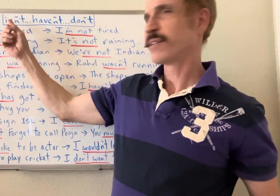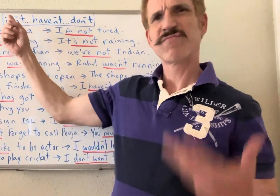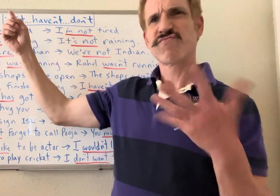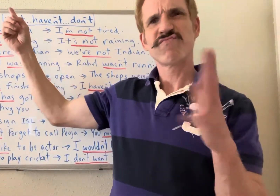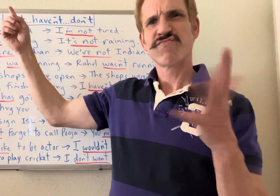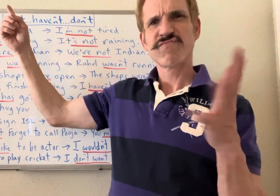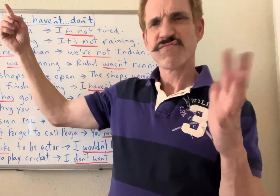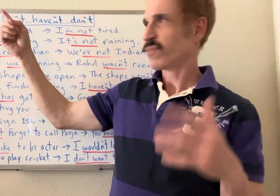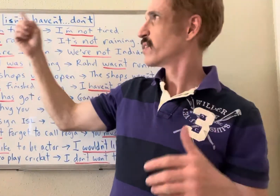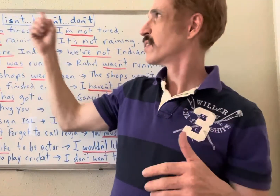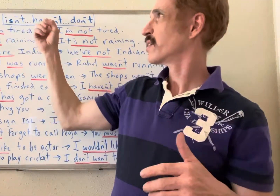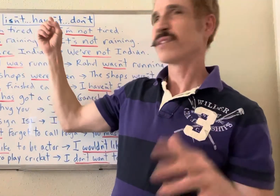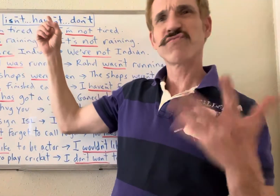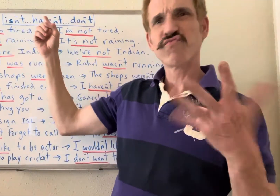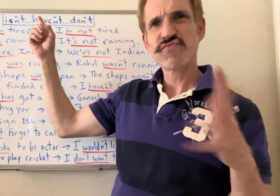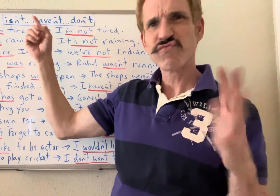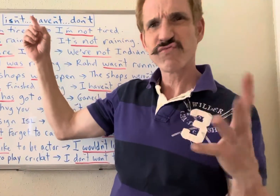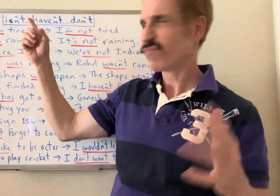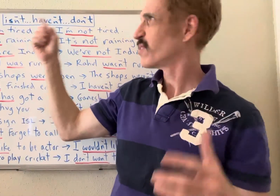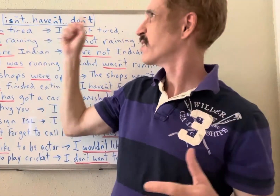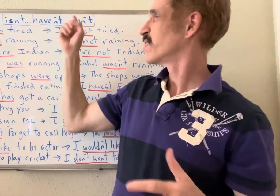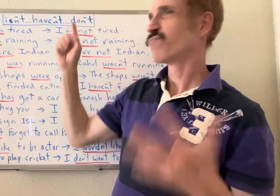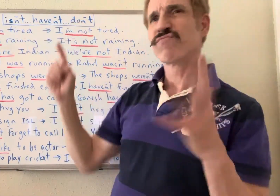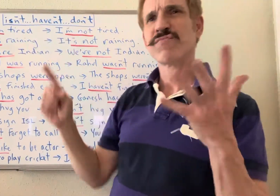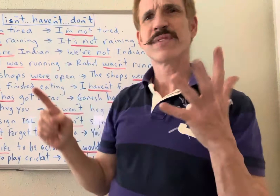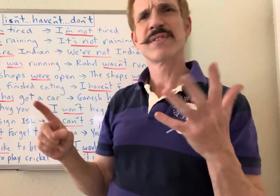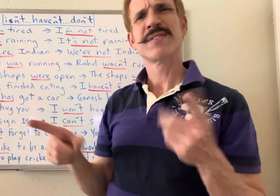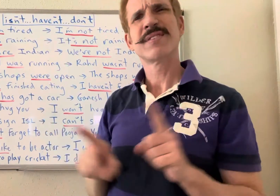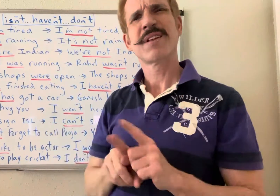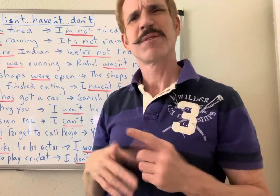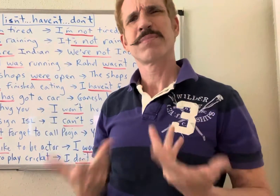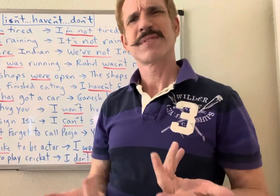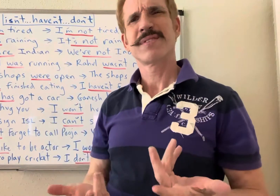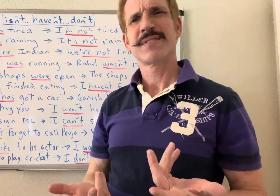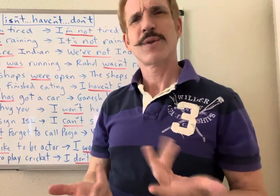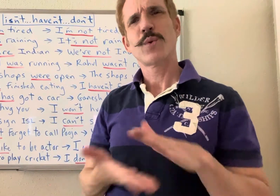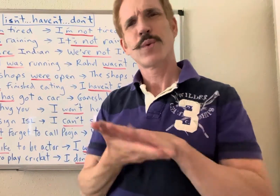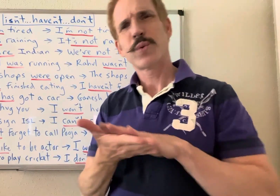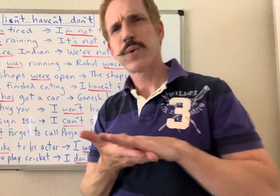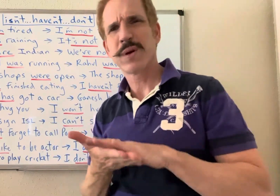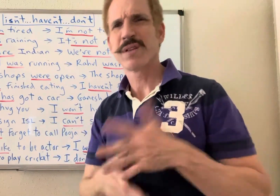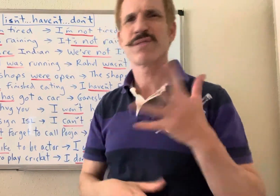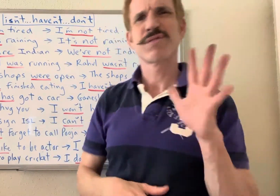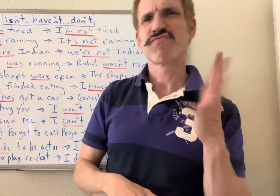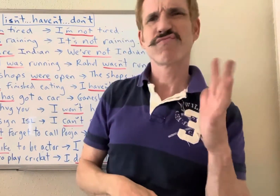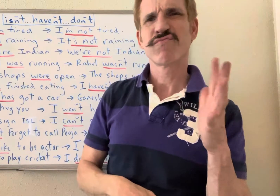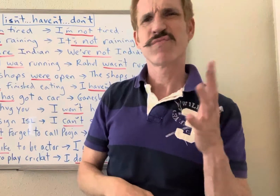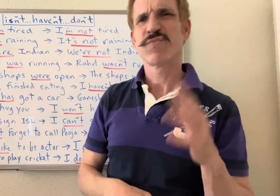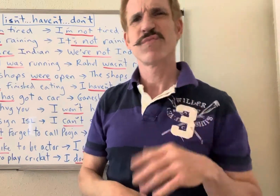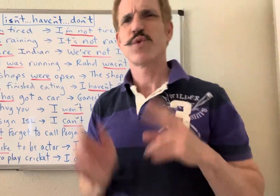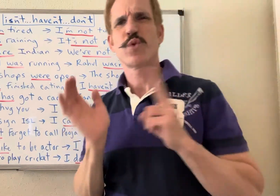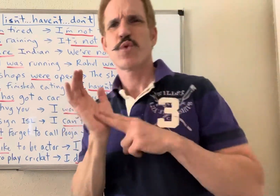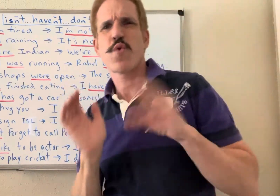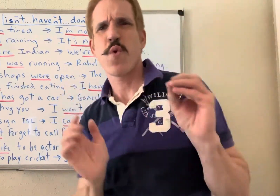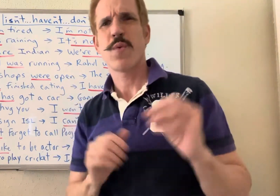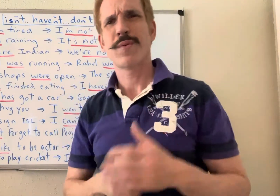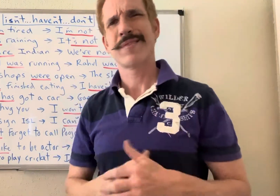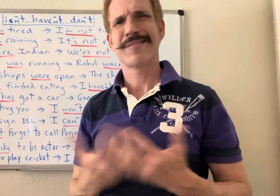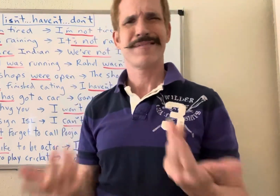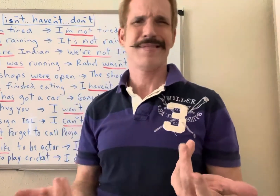I've had clients, you know, complain that, wait a minute, you did it wrong. Why should I shouldn't be owing money?